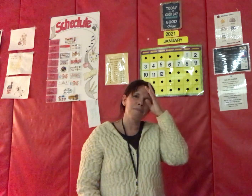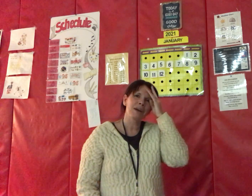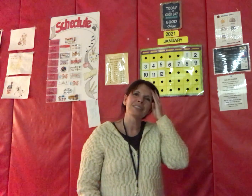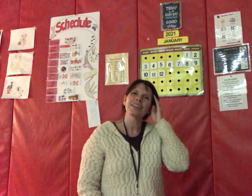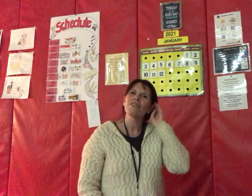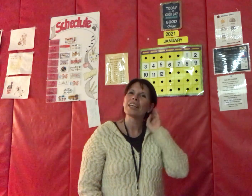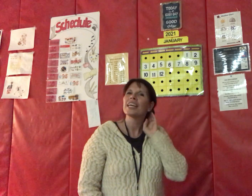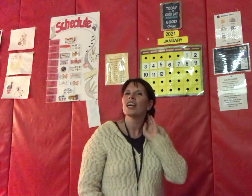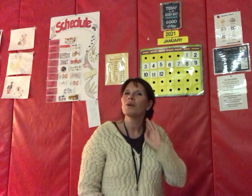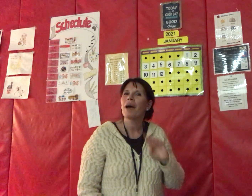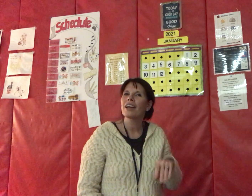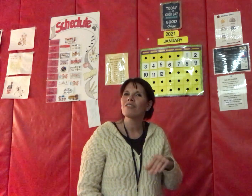months of the year, Macarena.